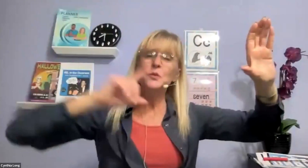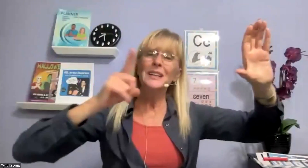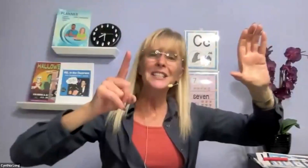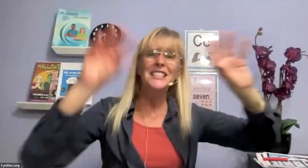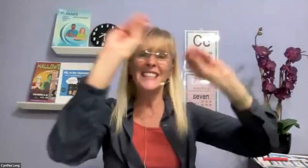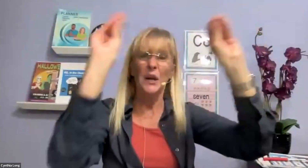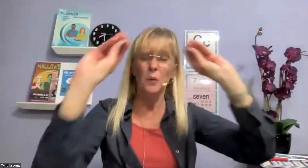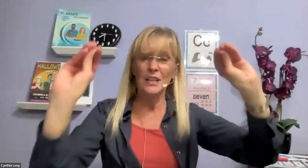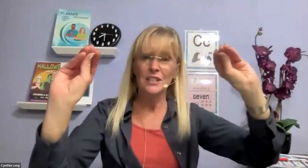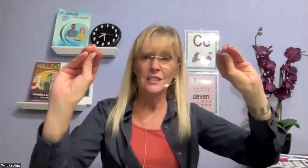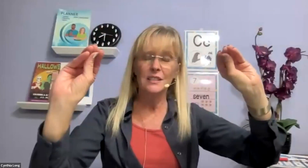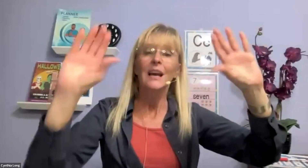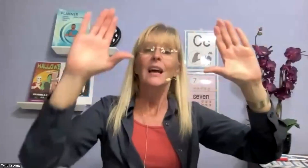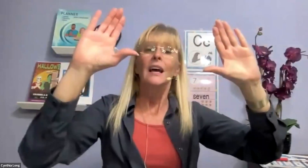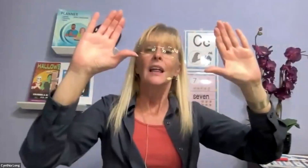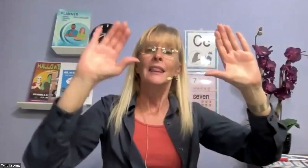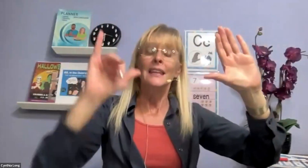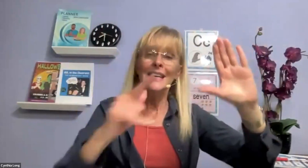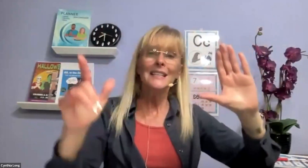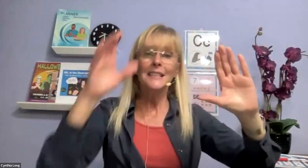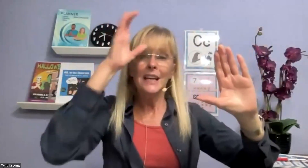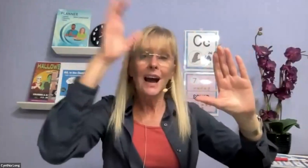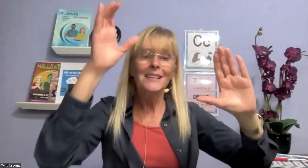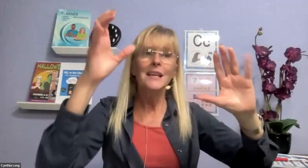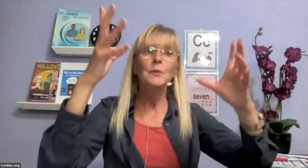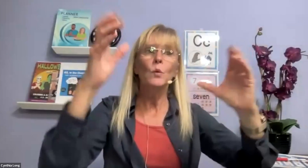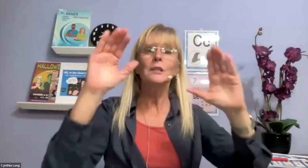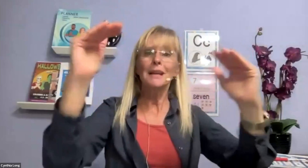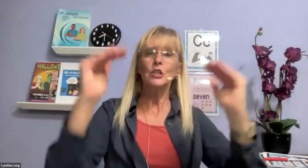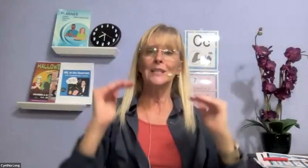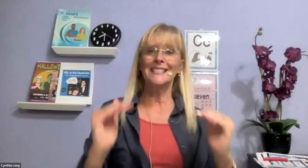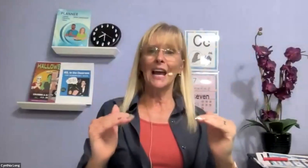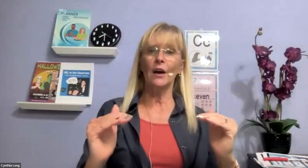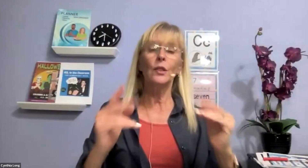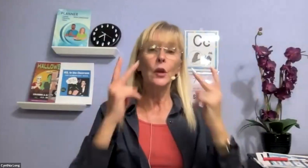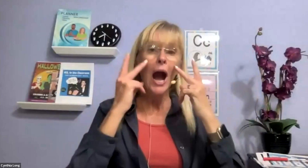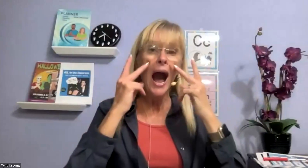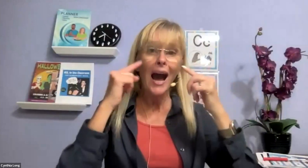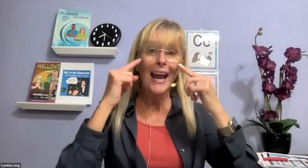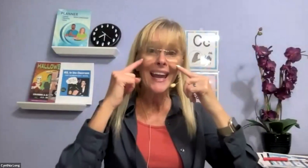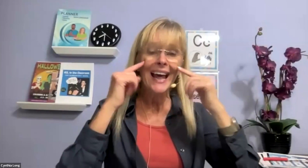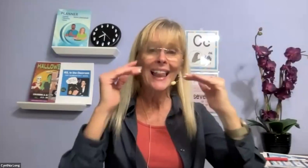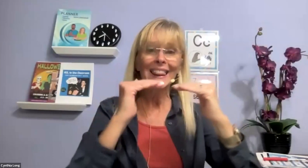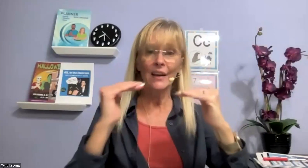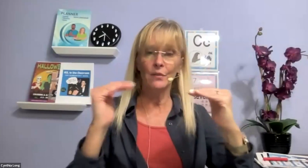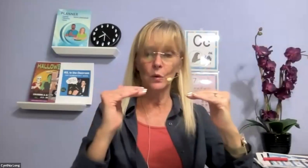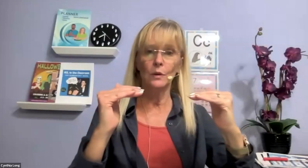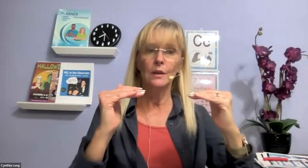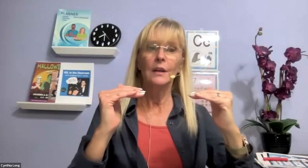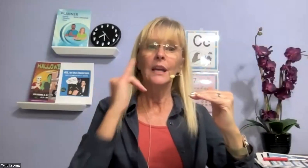really just decorations. The things in the concept you want to make sure is down at their eye level if